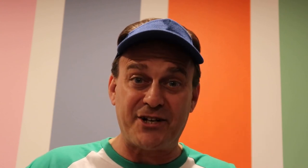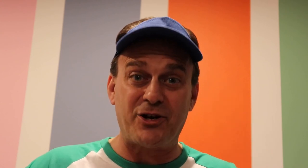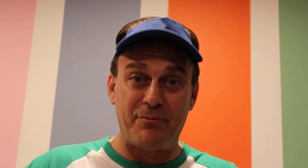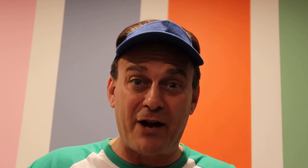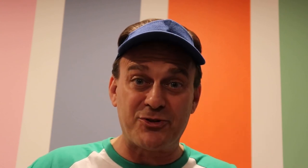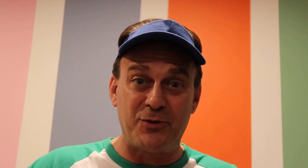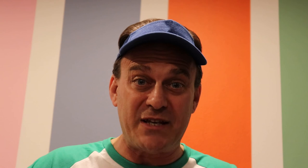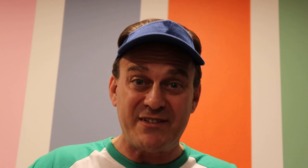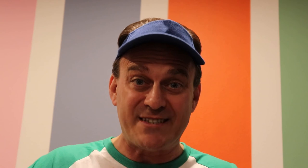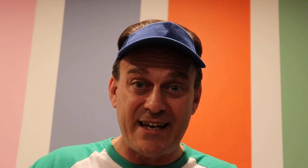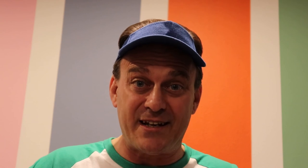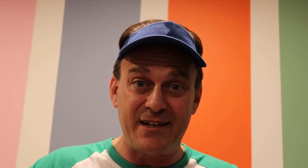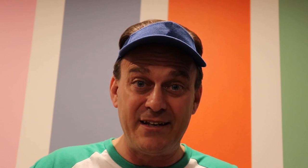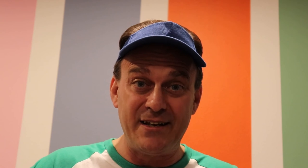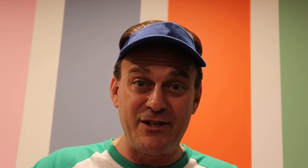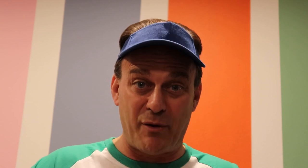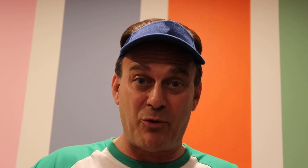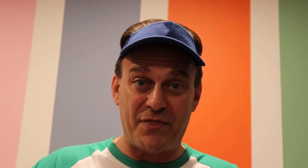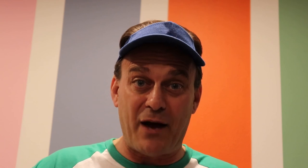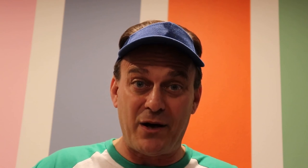electron microscope to even see it. Do you remember what that was?